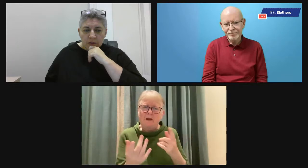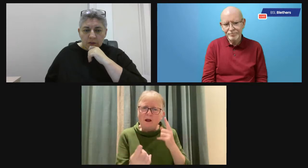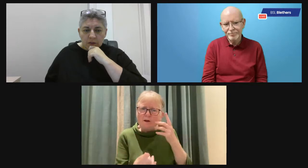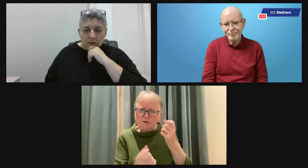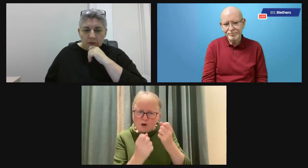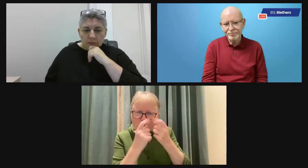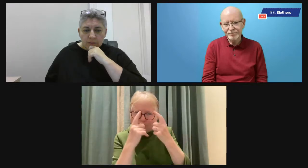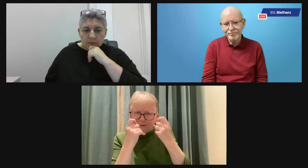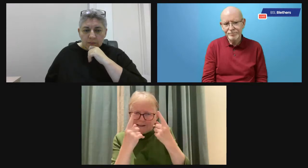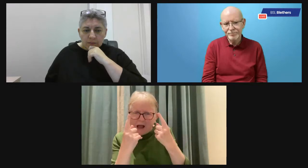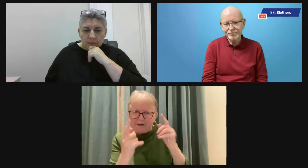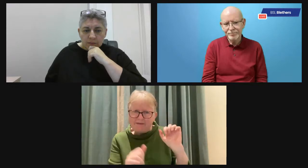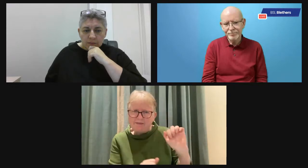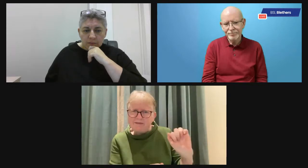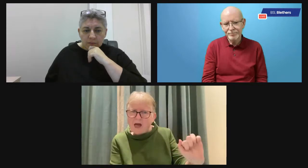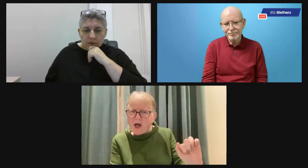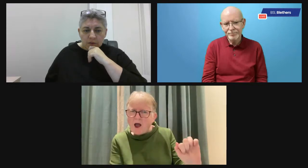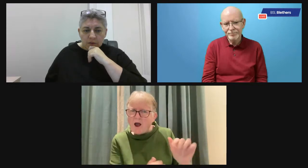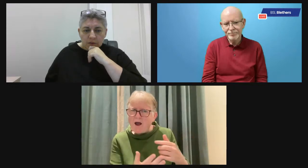to be looking at deafhood.